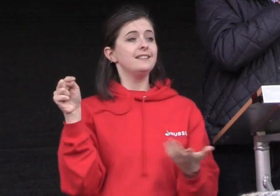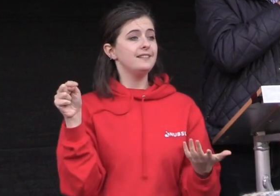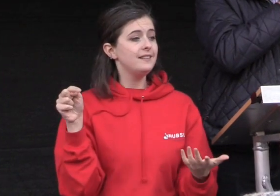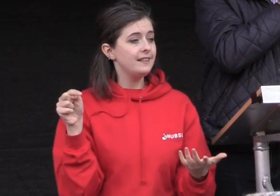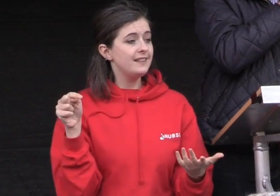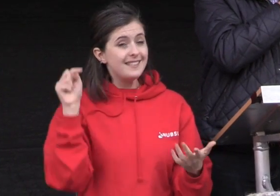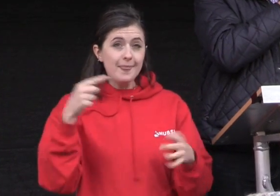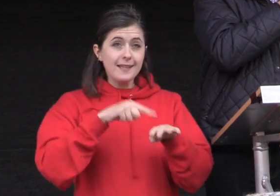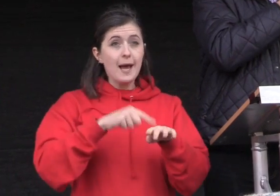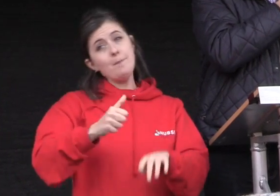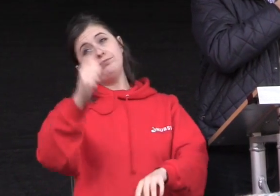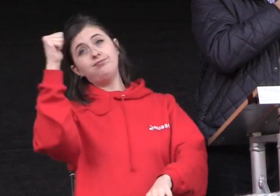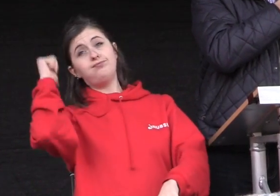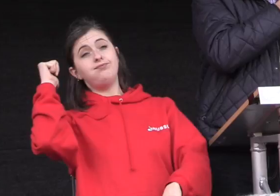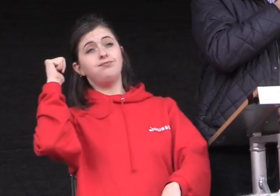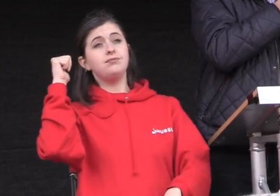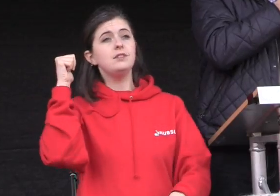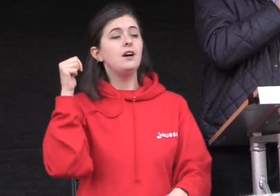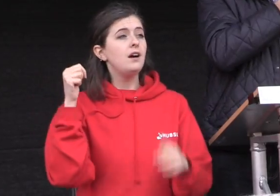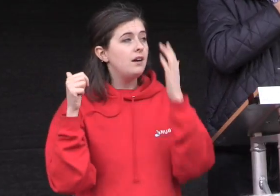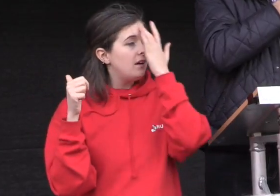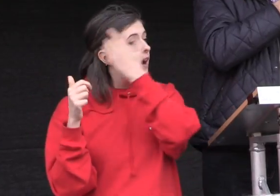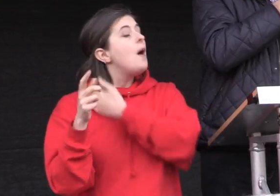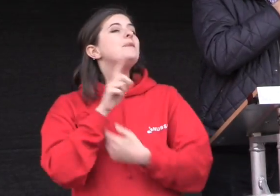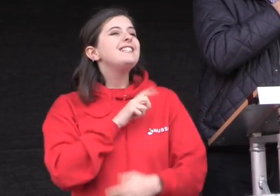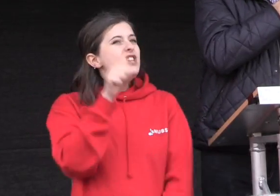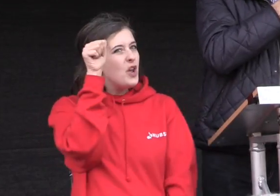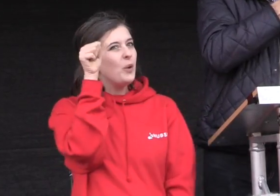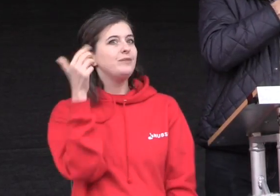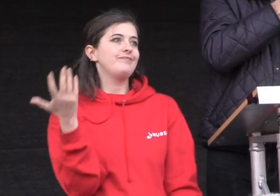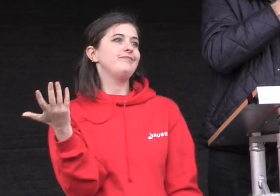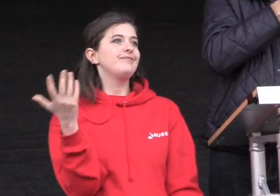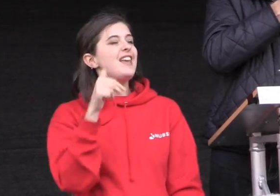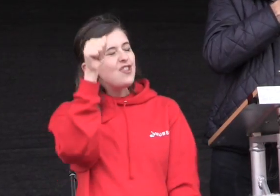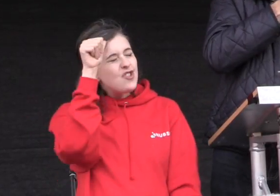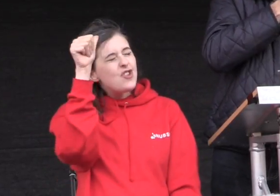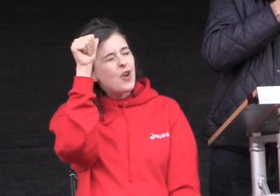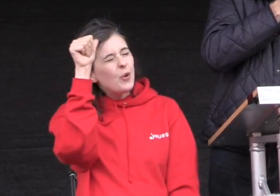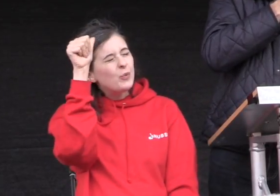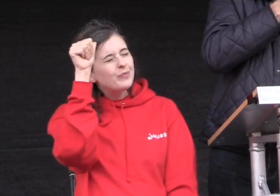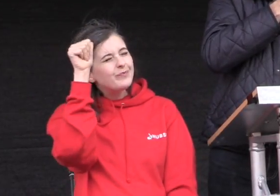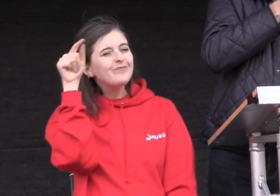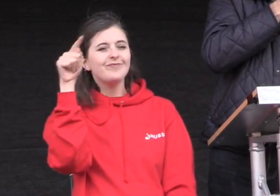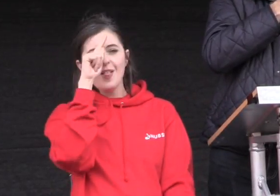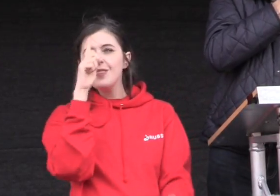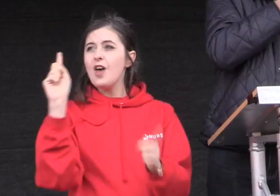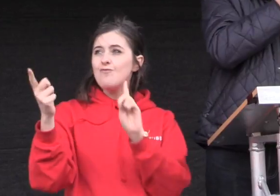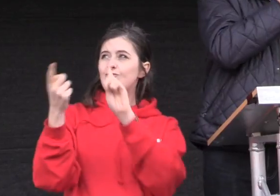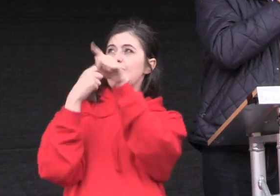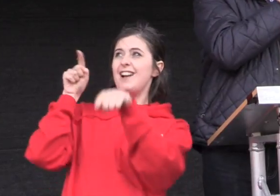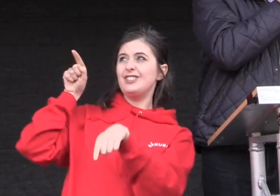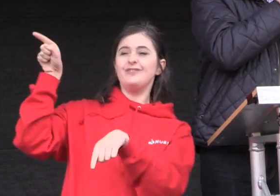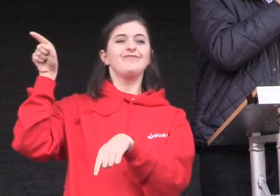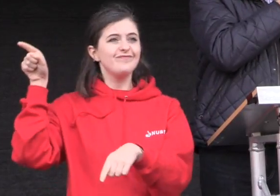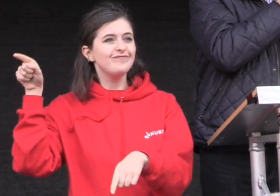Ernie said that at the time. Nye said that because he knew that the reactionary